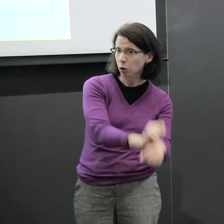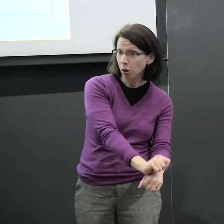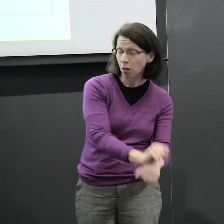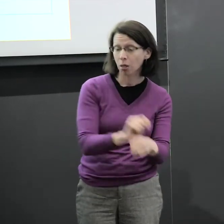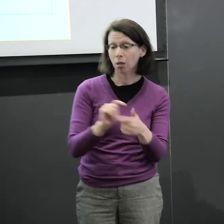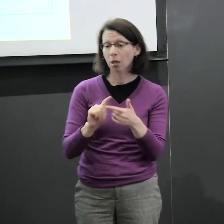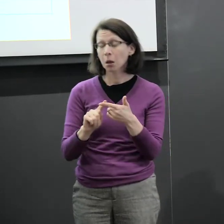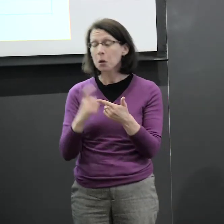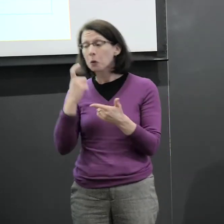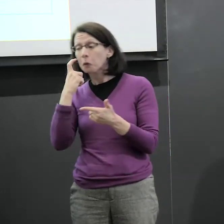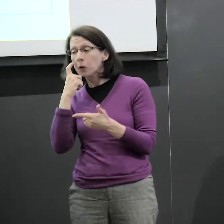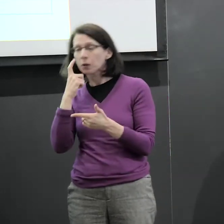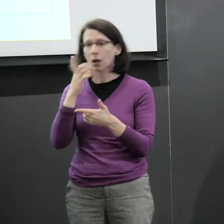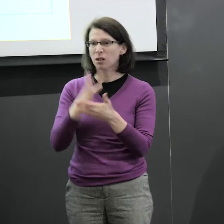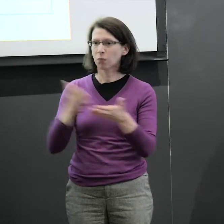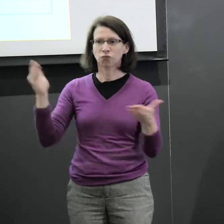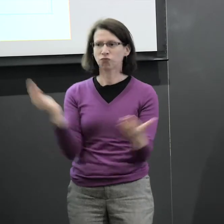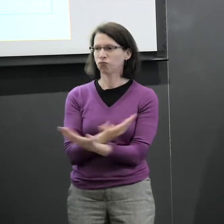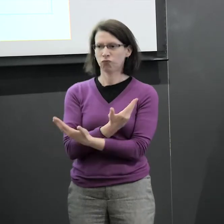new.